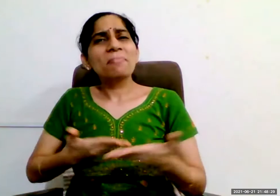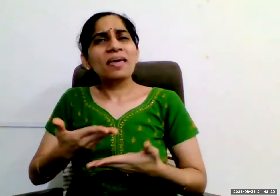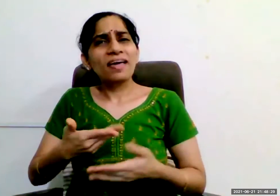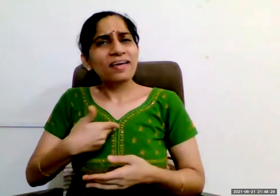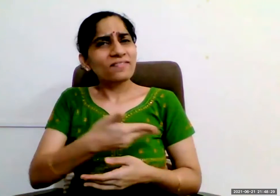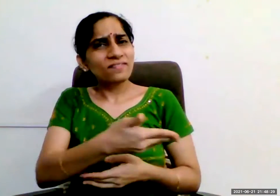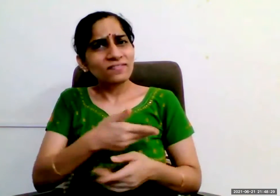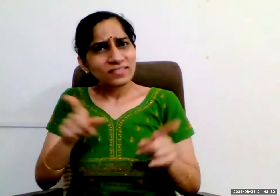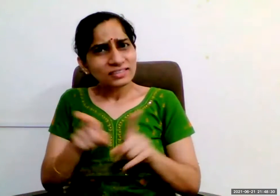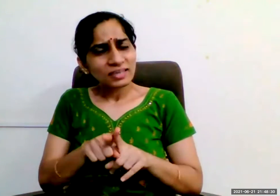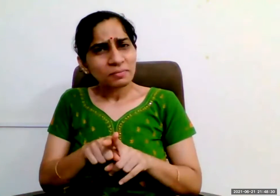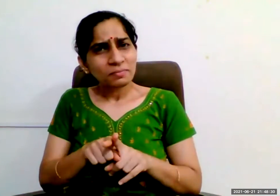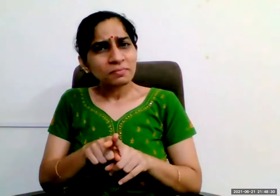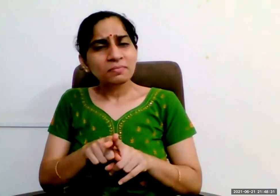So what should we do?